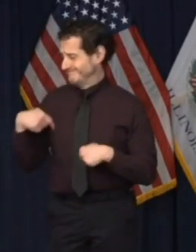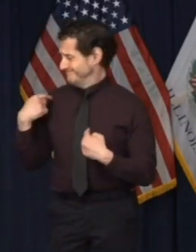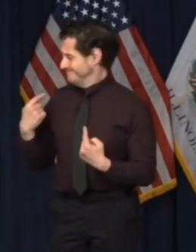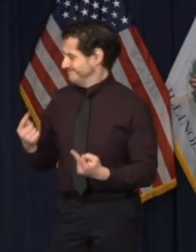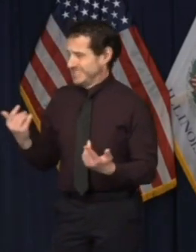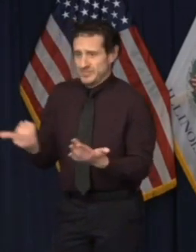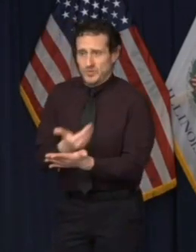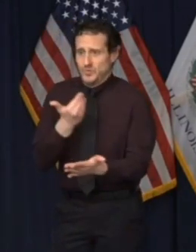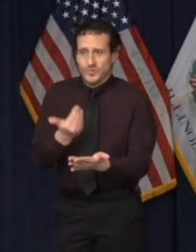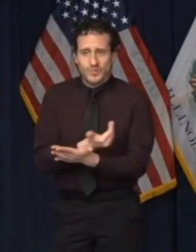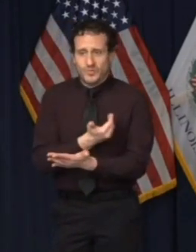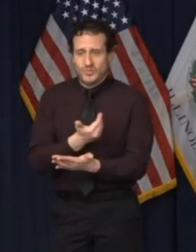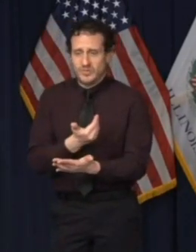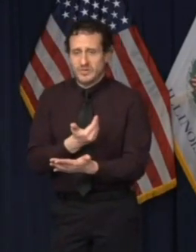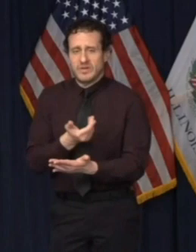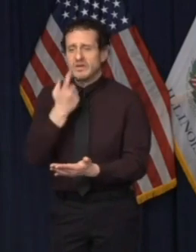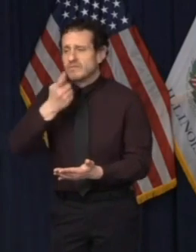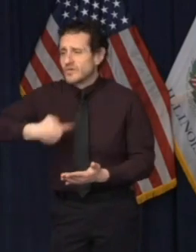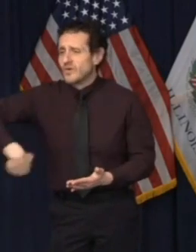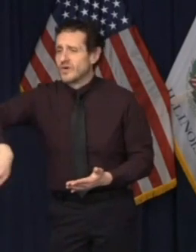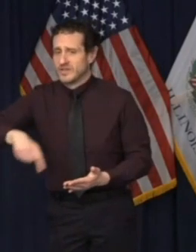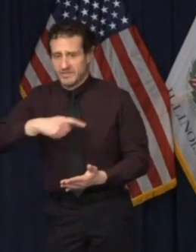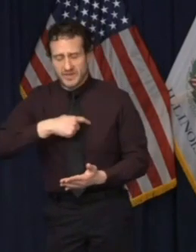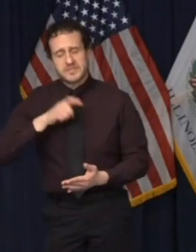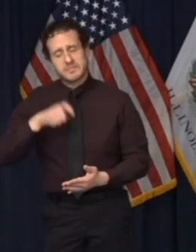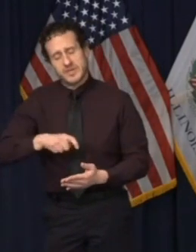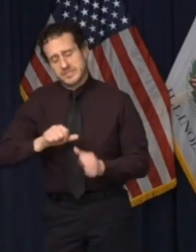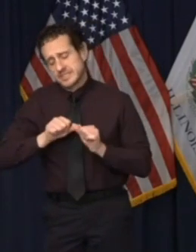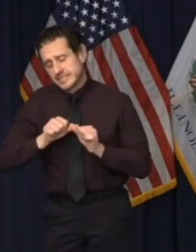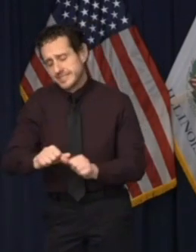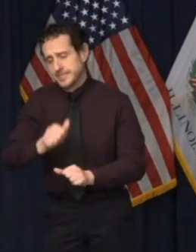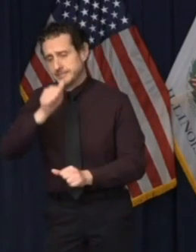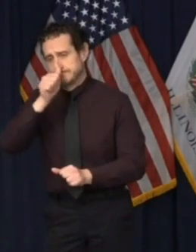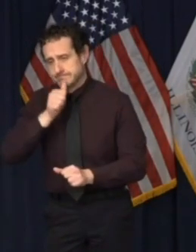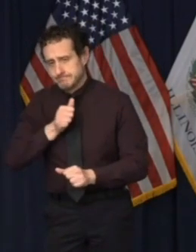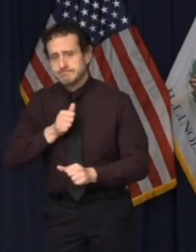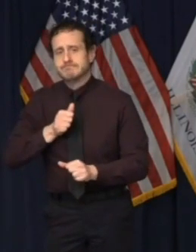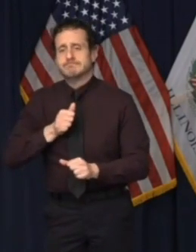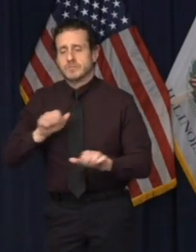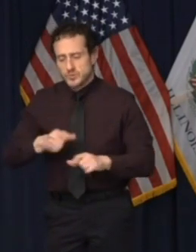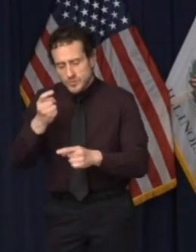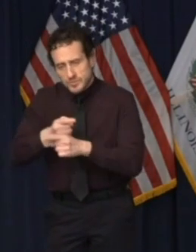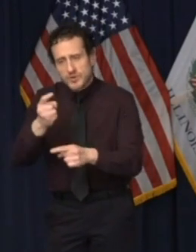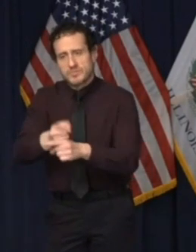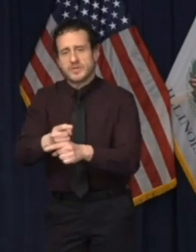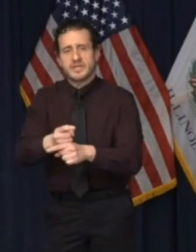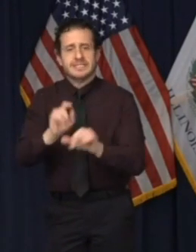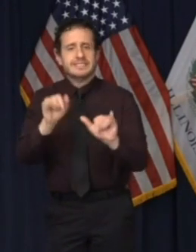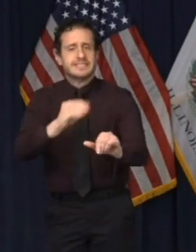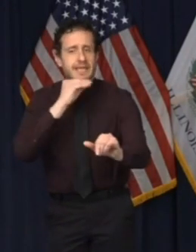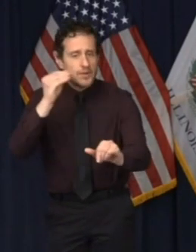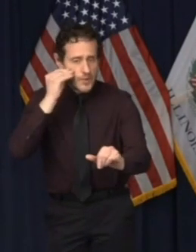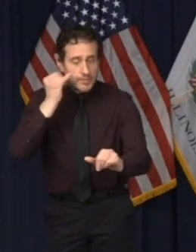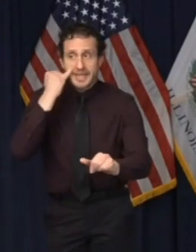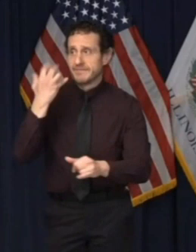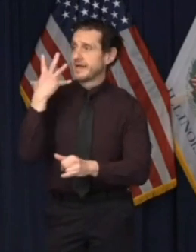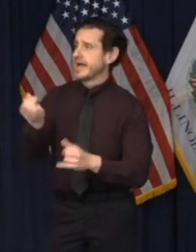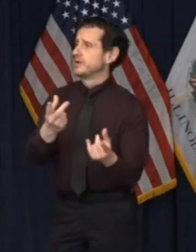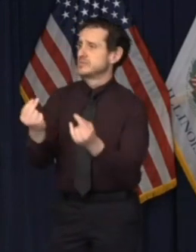will continue to take all of us doing what we're supposed to do, staying at home, wearing masks when we're